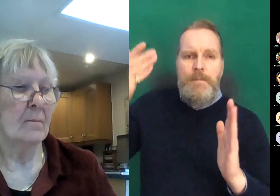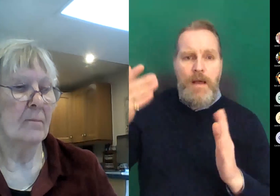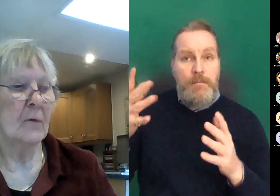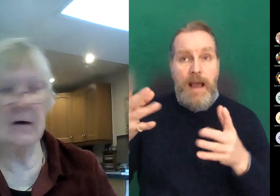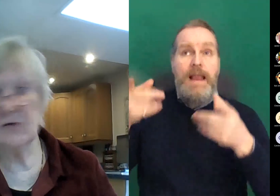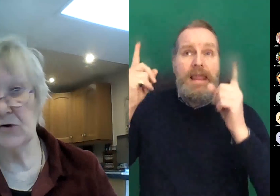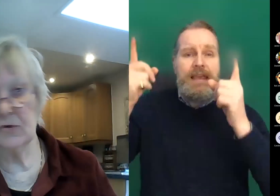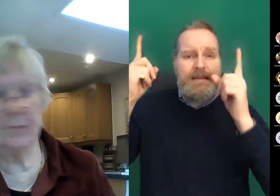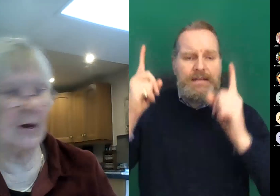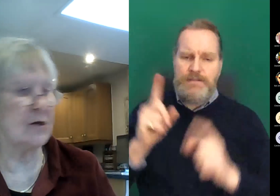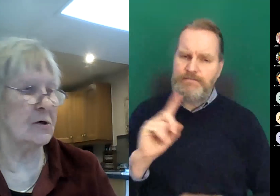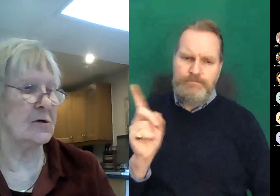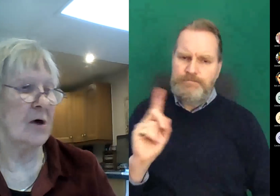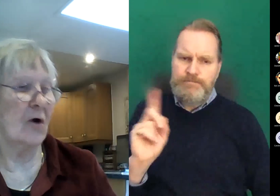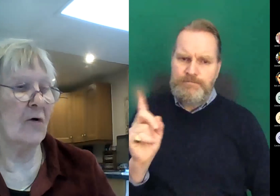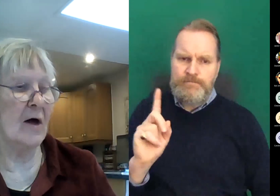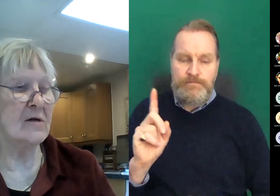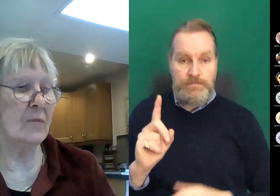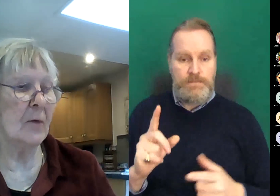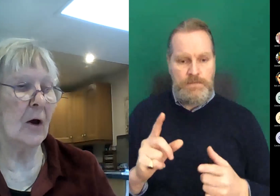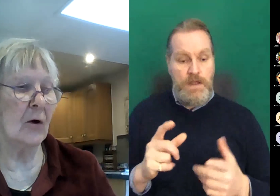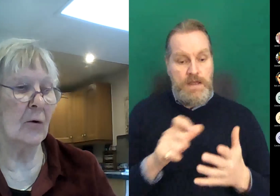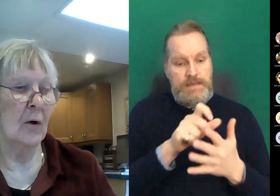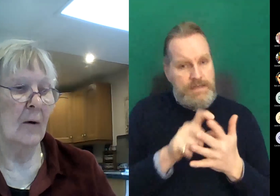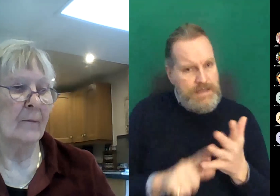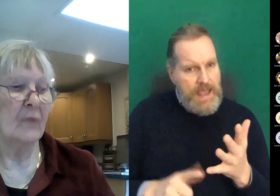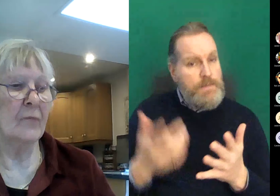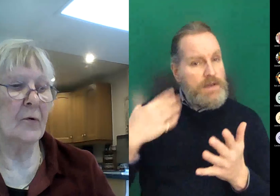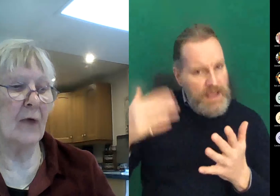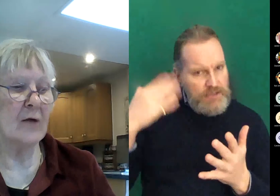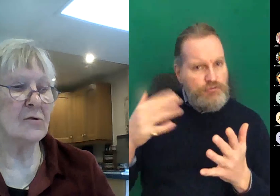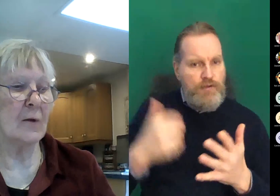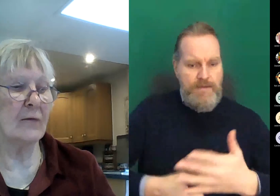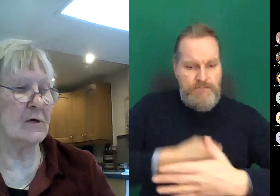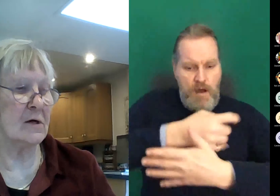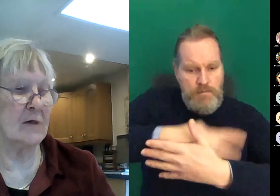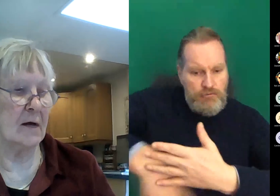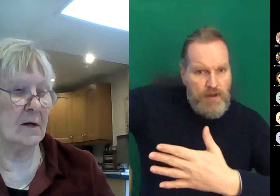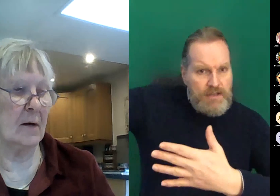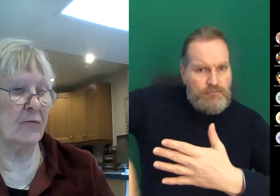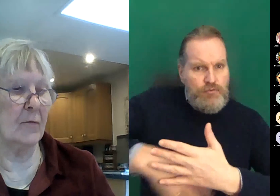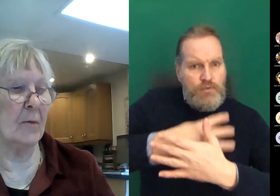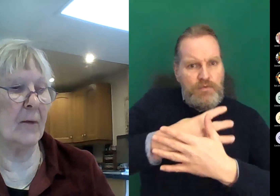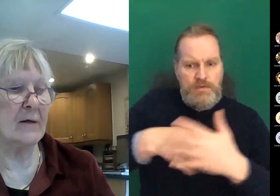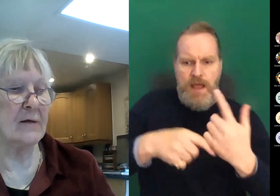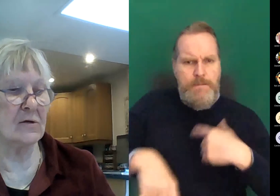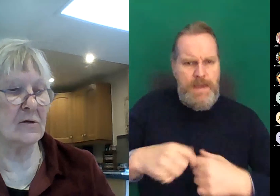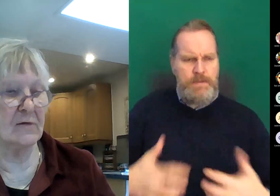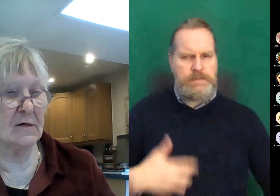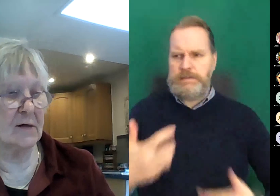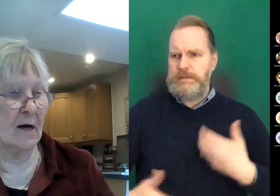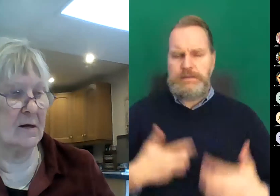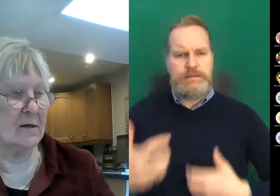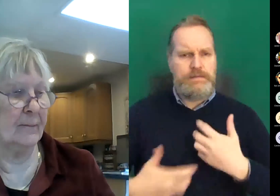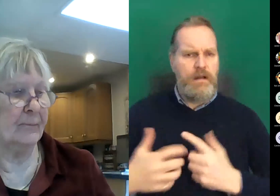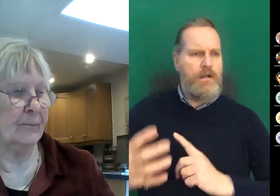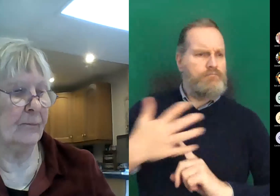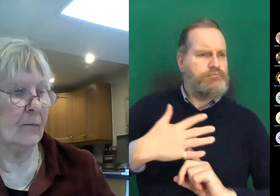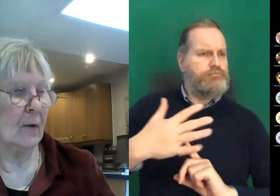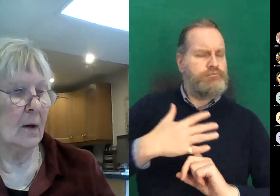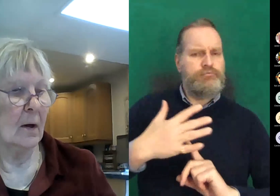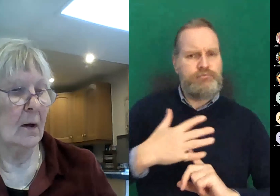figureheads, but by social pressures arising from below, from the groundswell of discontent coming from oppressed sections of